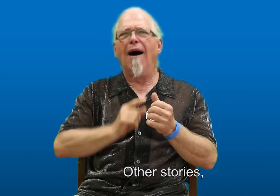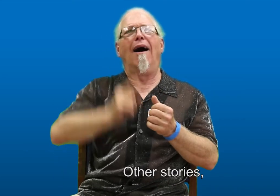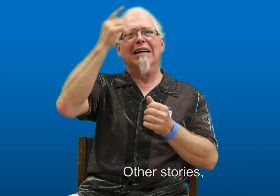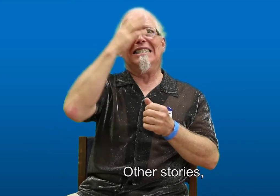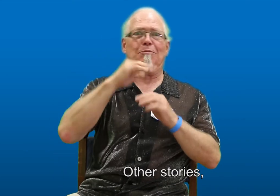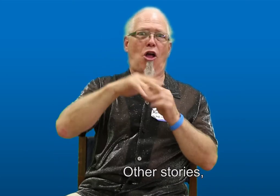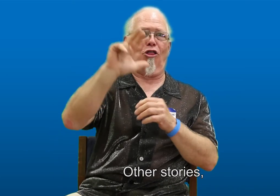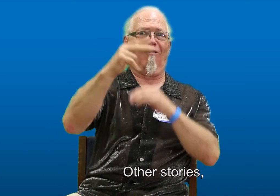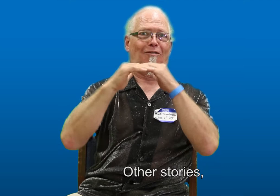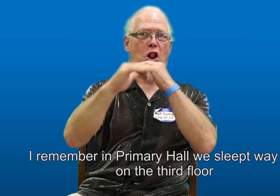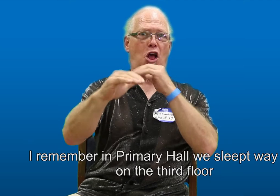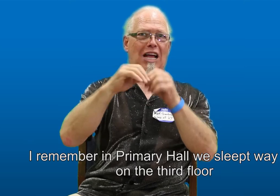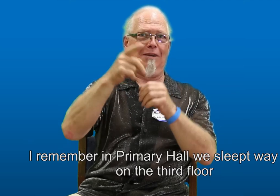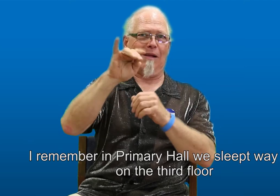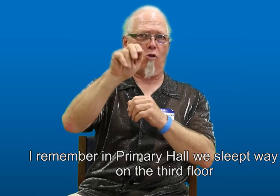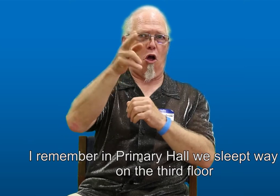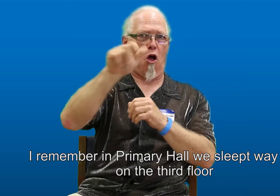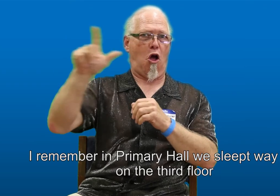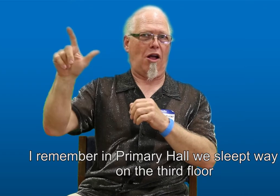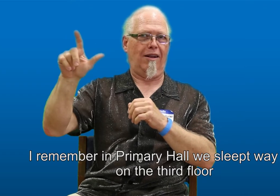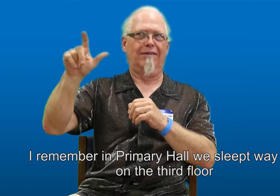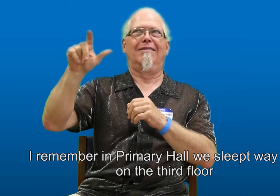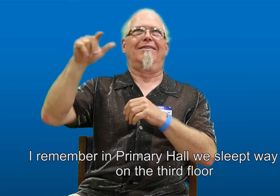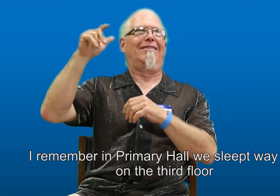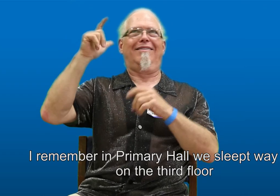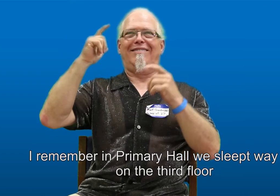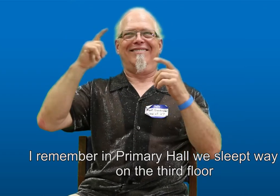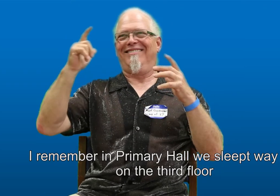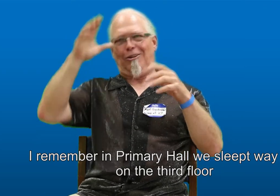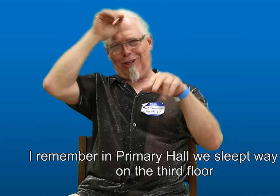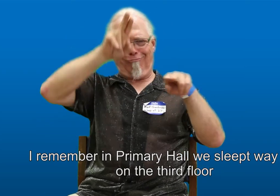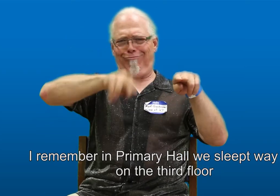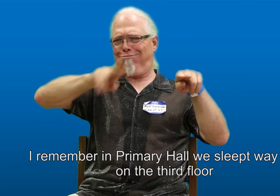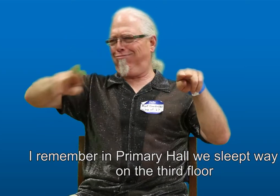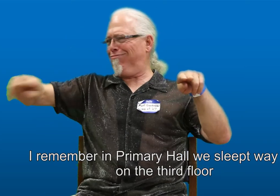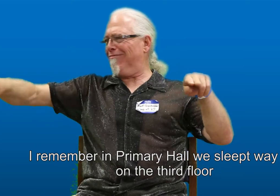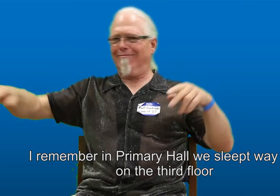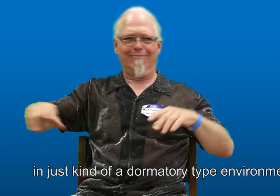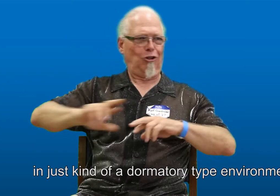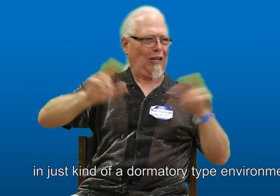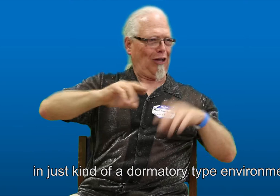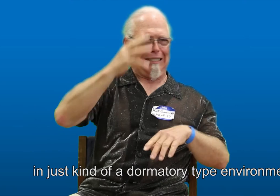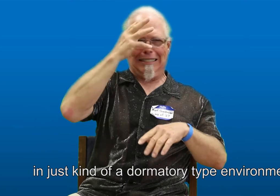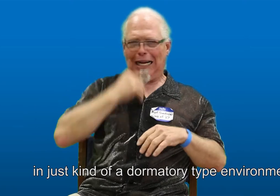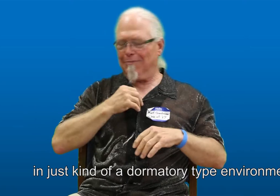Other stories? I remember in the primary hall, we slept way up on the third floor. It was just kind of a dormitory